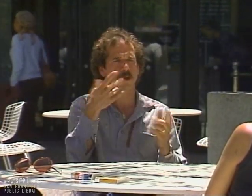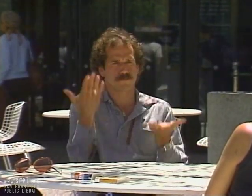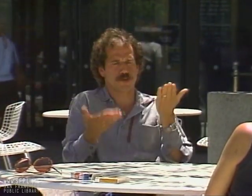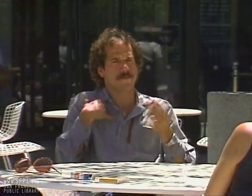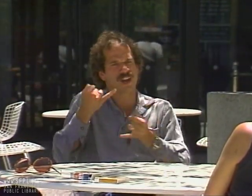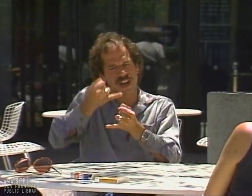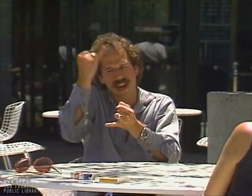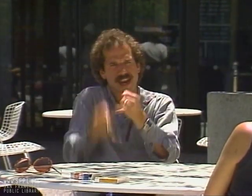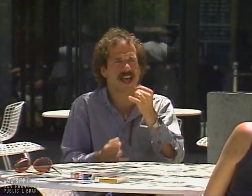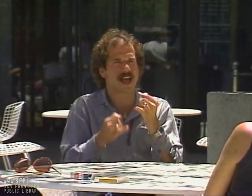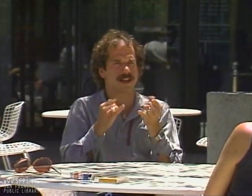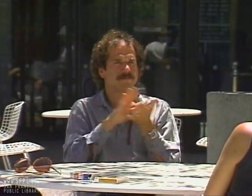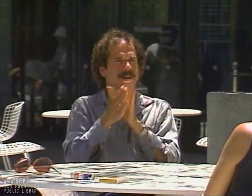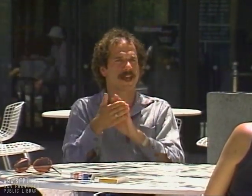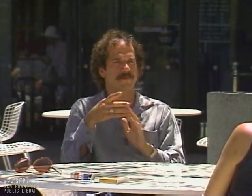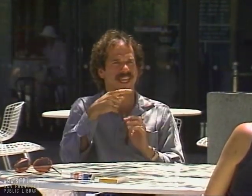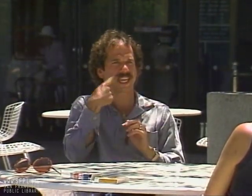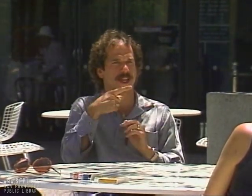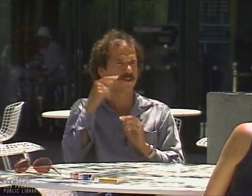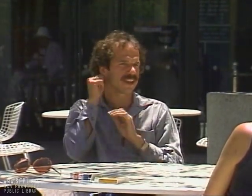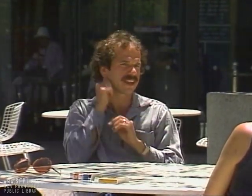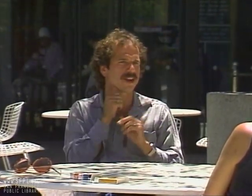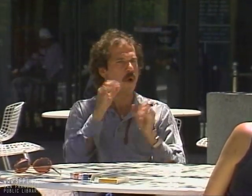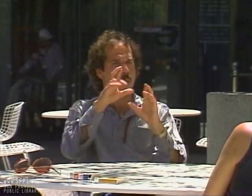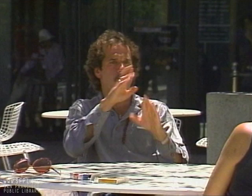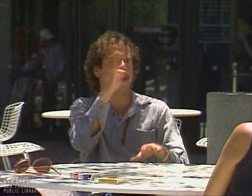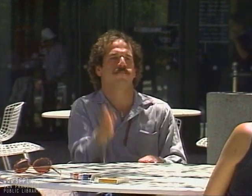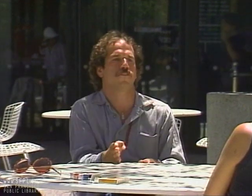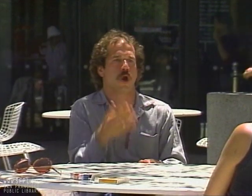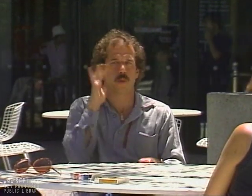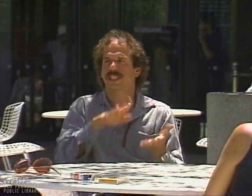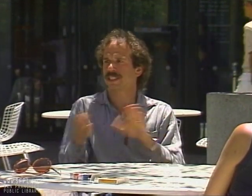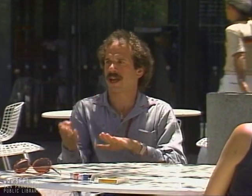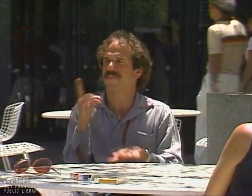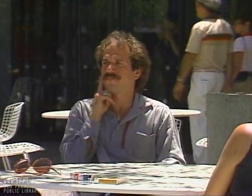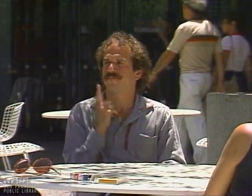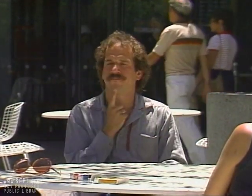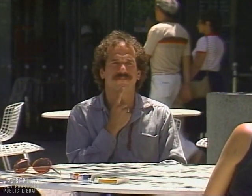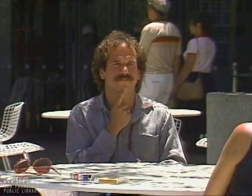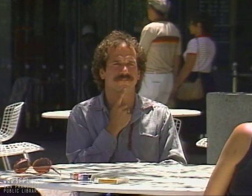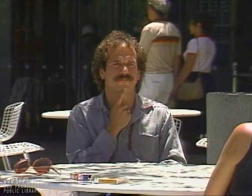deaf people did become hearing, I'd never change. I'll die deaf.